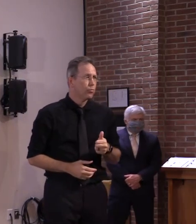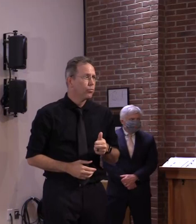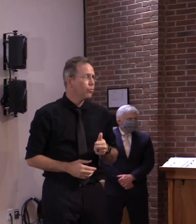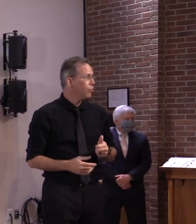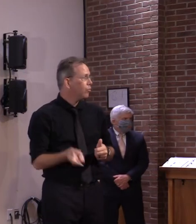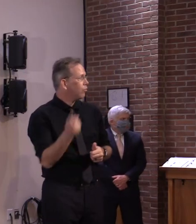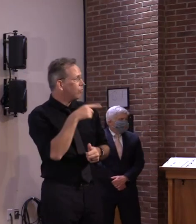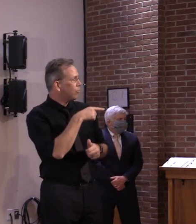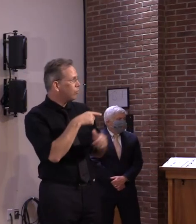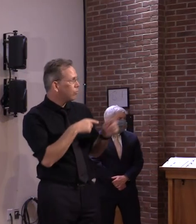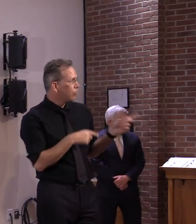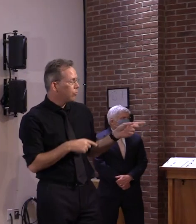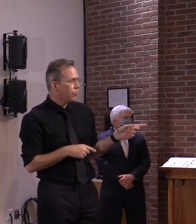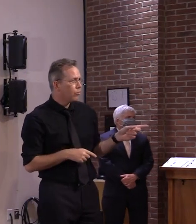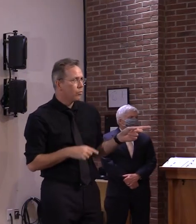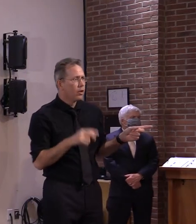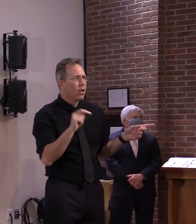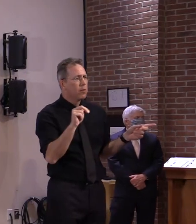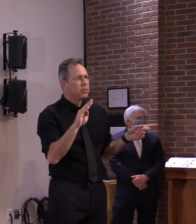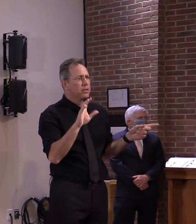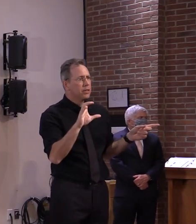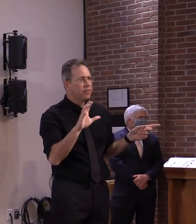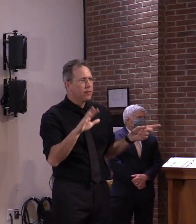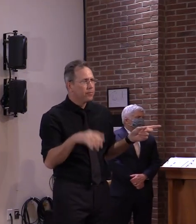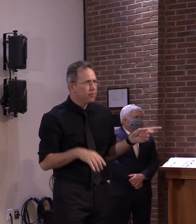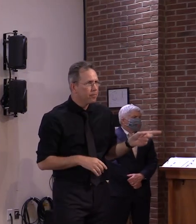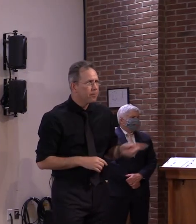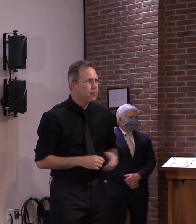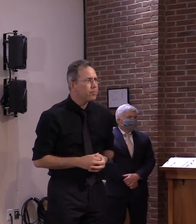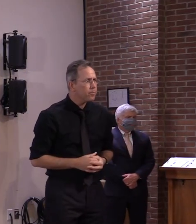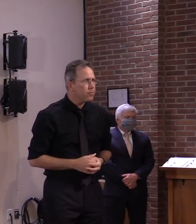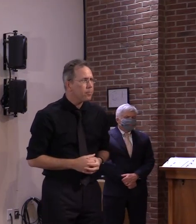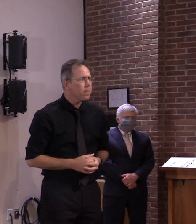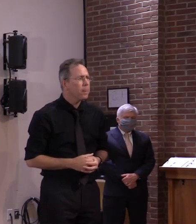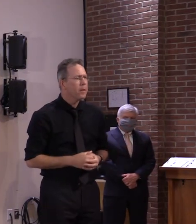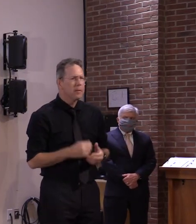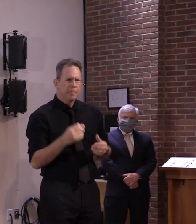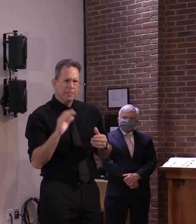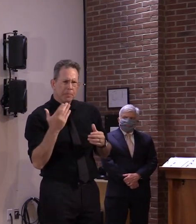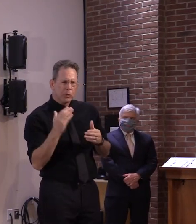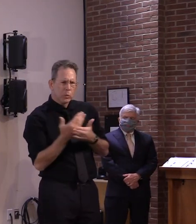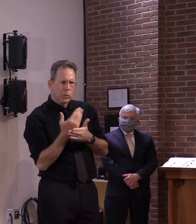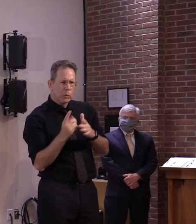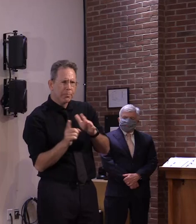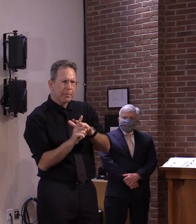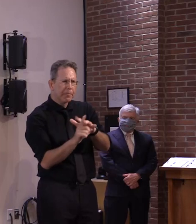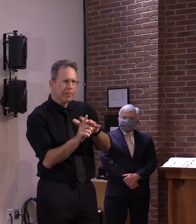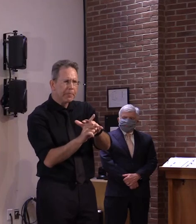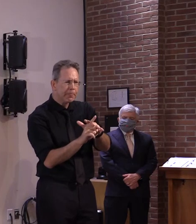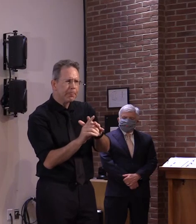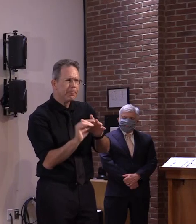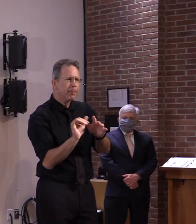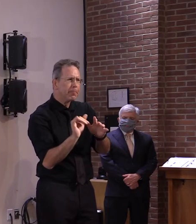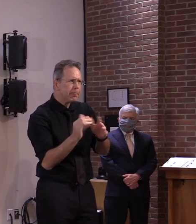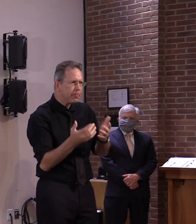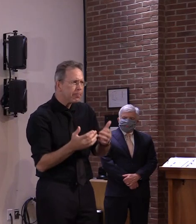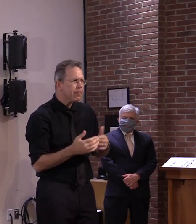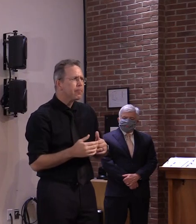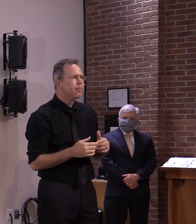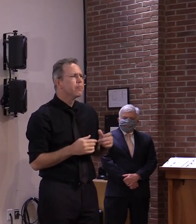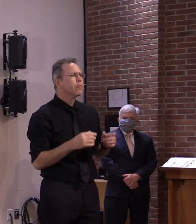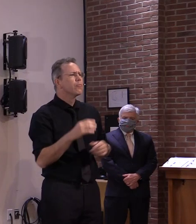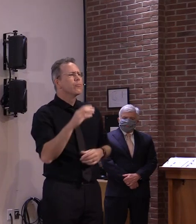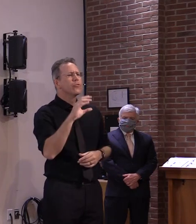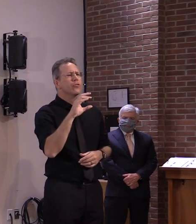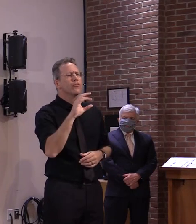David? I'm looking at some of the new cases around the state and I guess specifically Chittenden County. Do we know or have a sense of how many of those